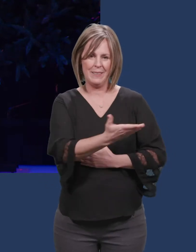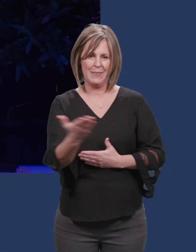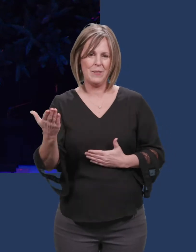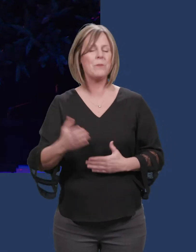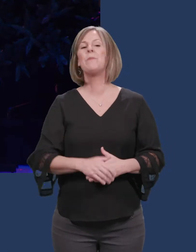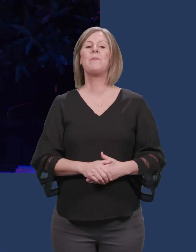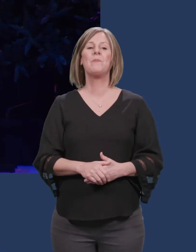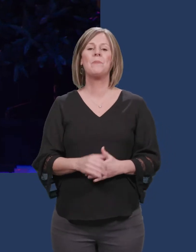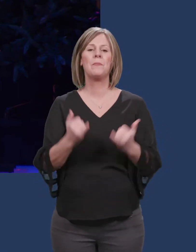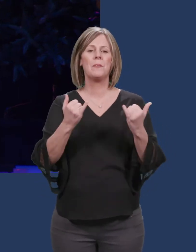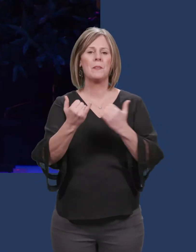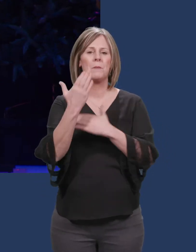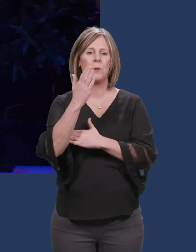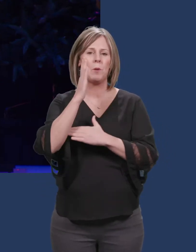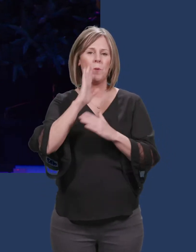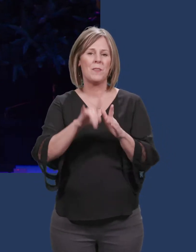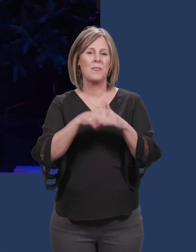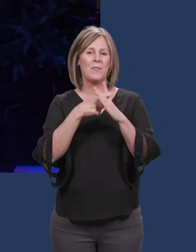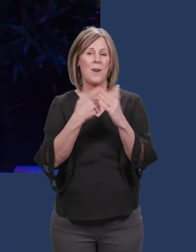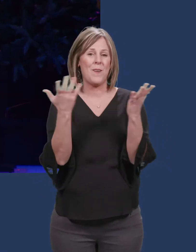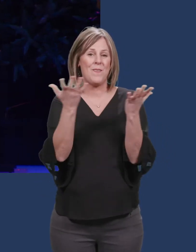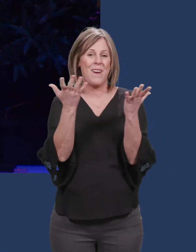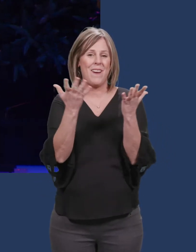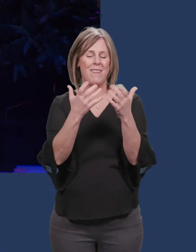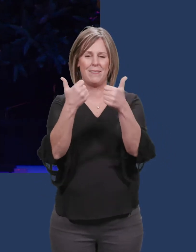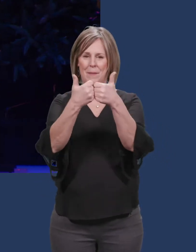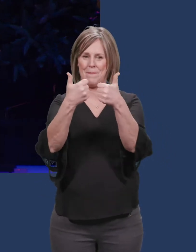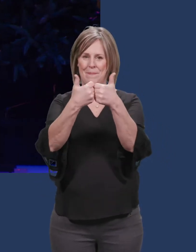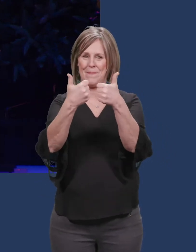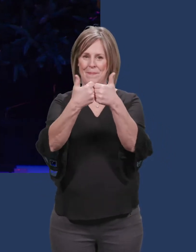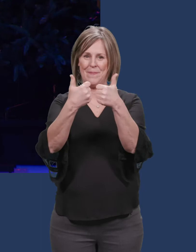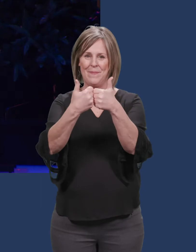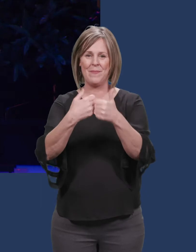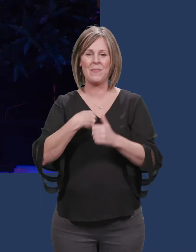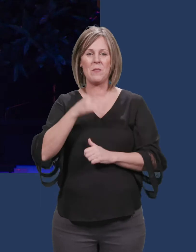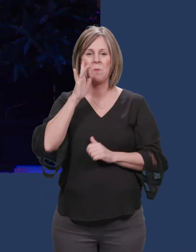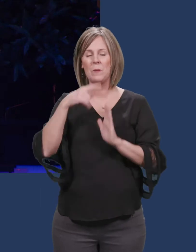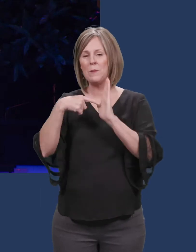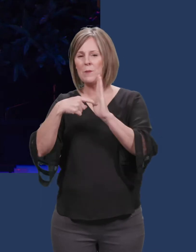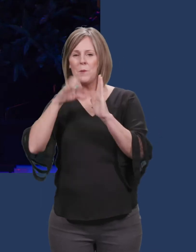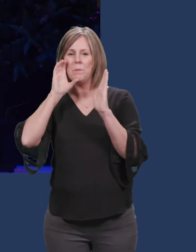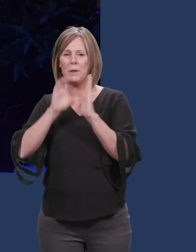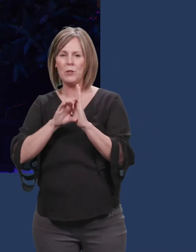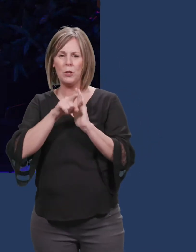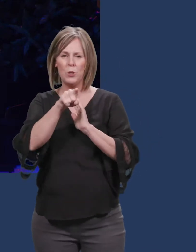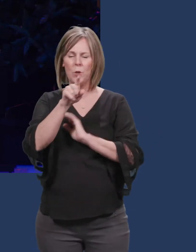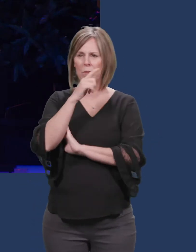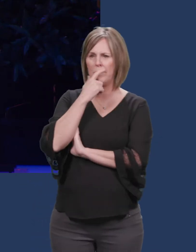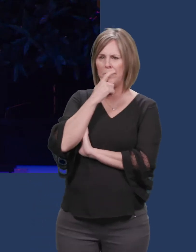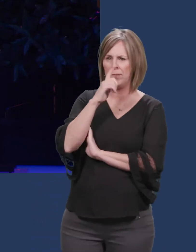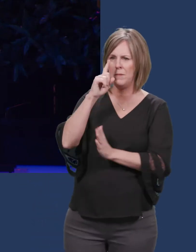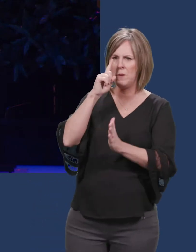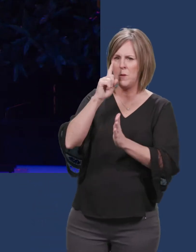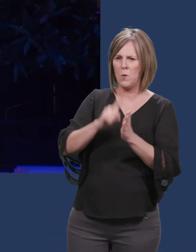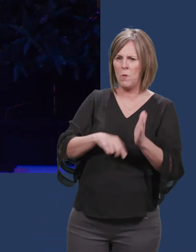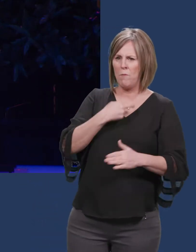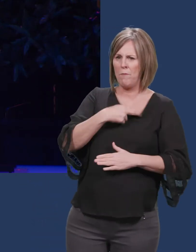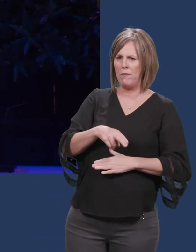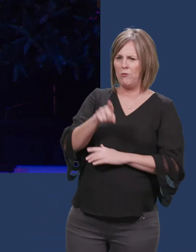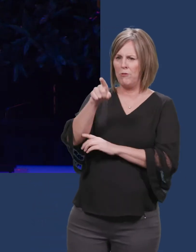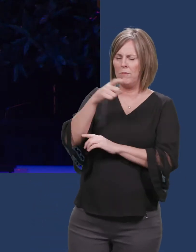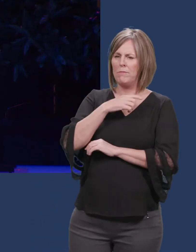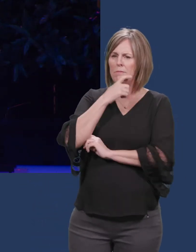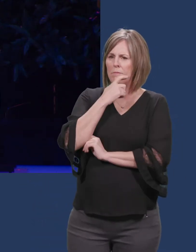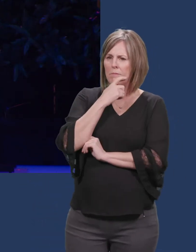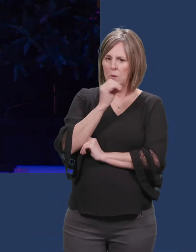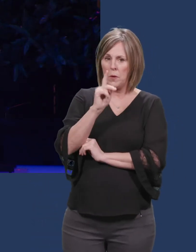morning by playing a little game. I'll show you a picture of someone, and you try to figure out what faith this person ascribes to.